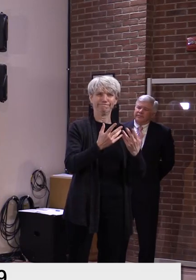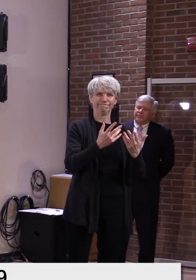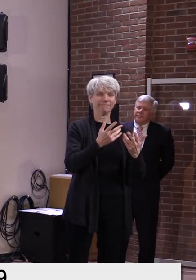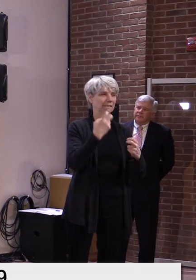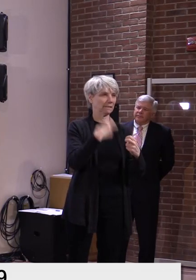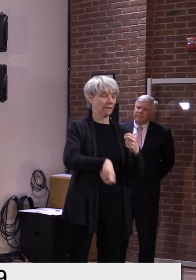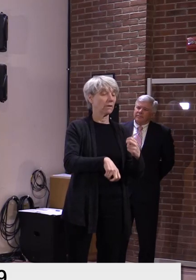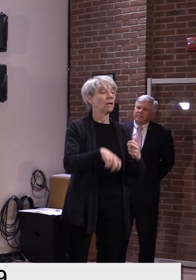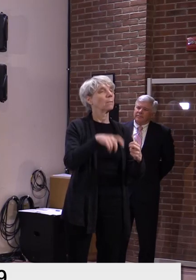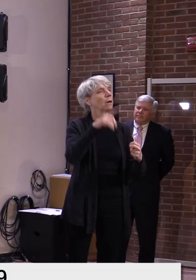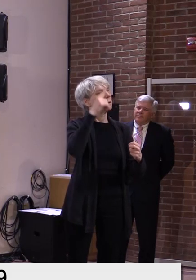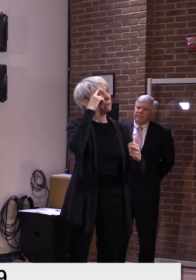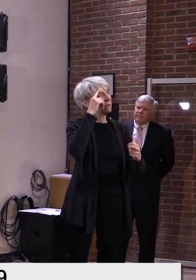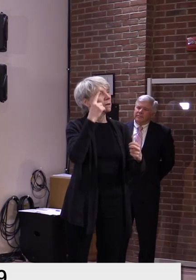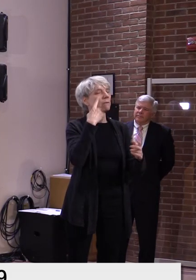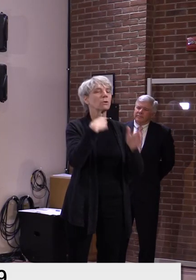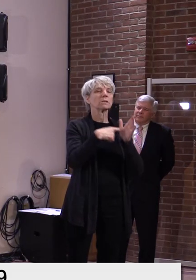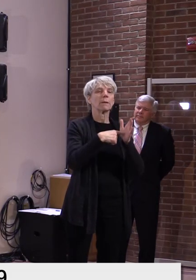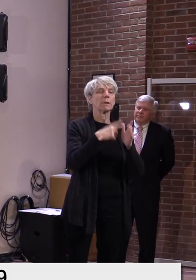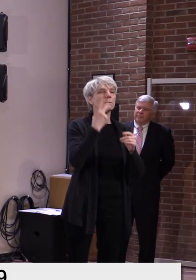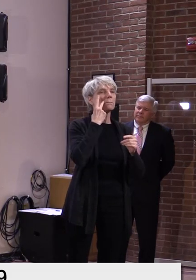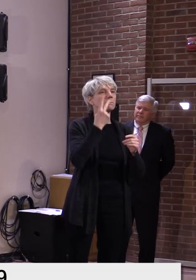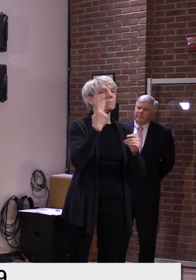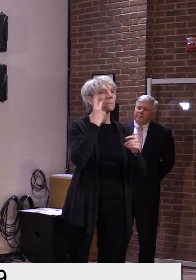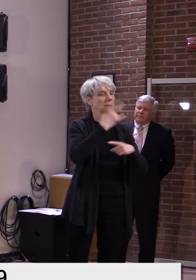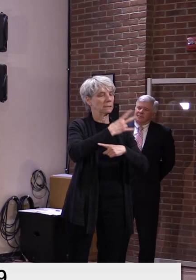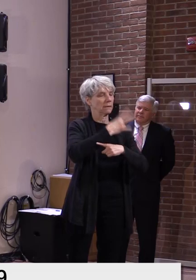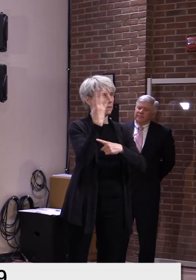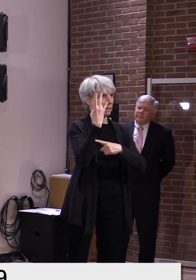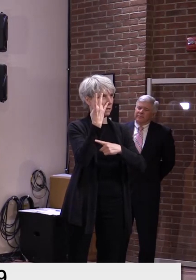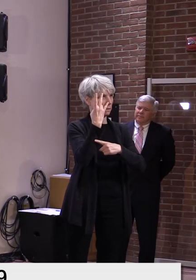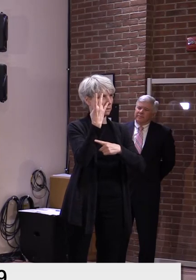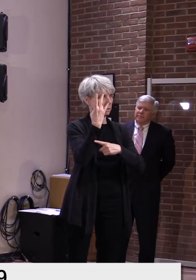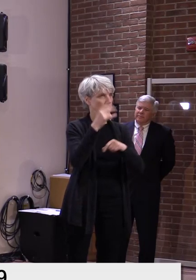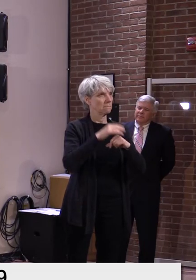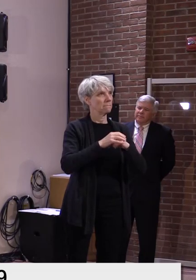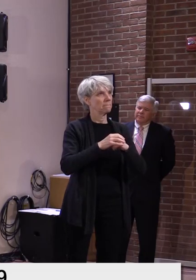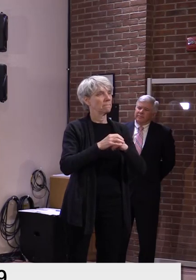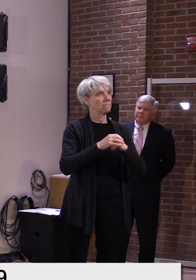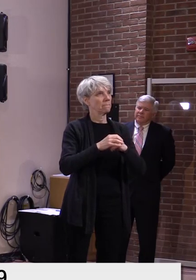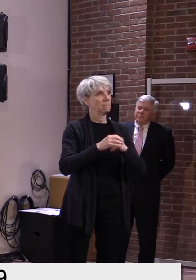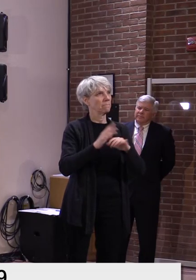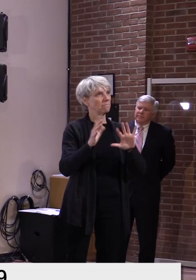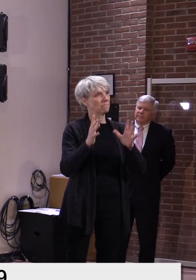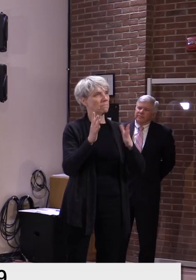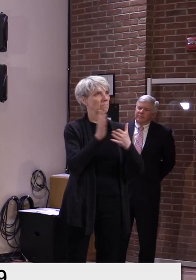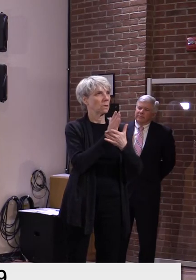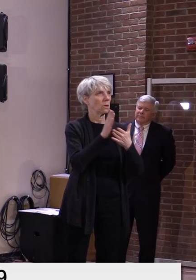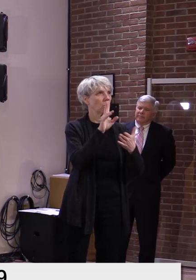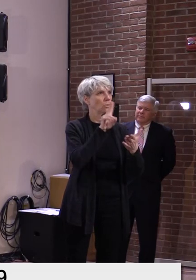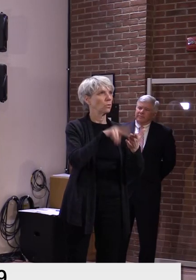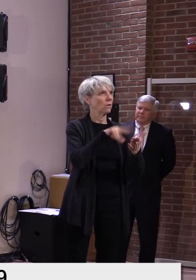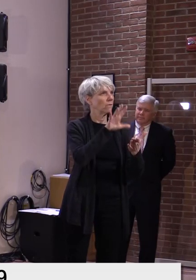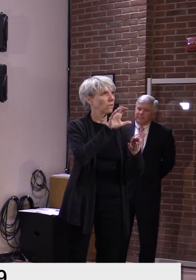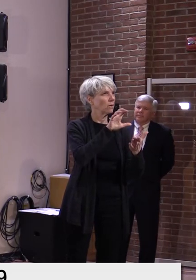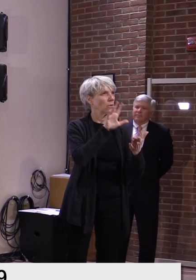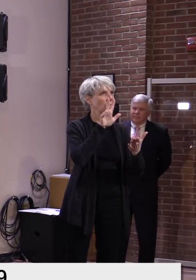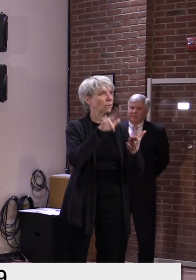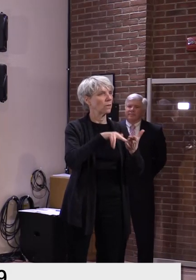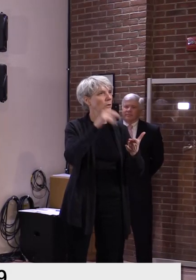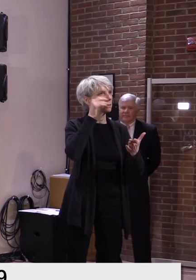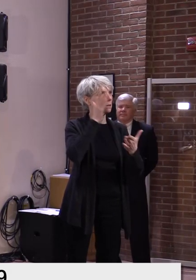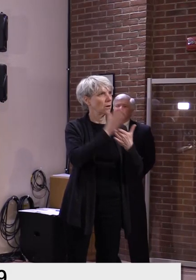people over the last 7 days. I think it's slightly between 2,500 and 3,000 per